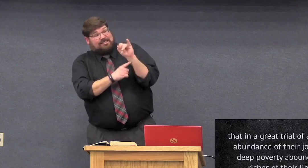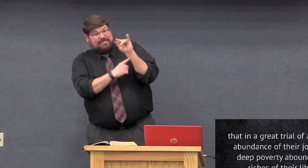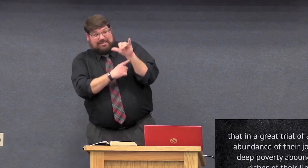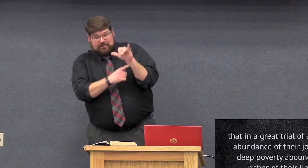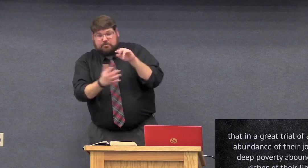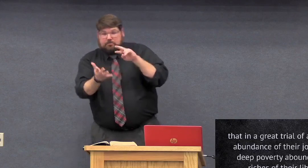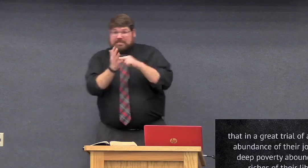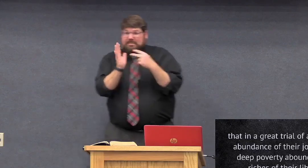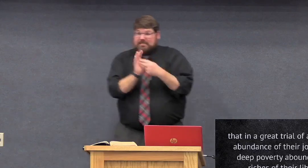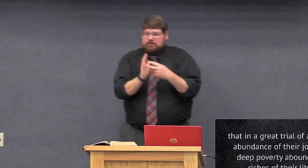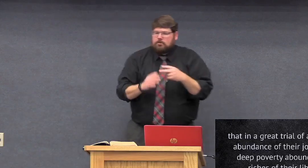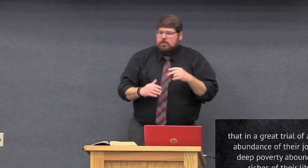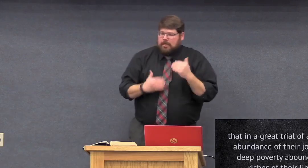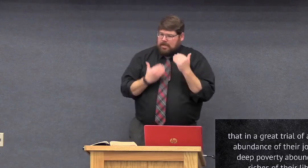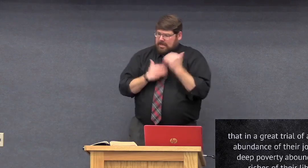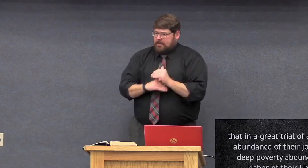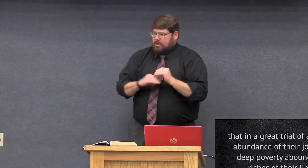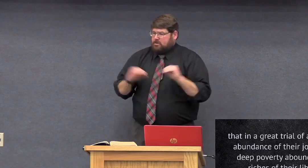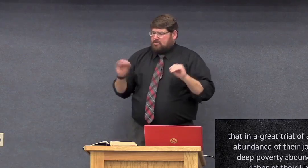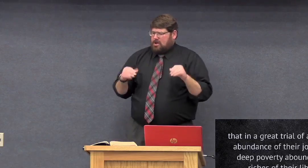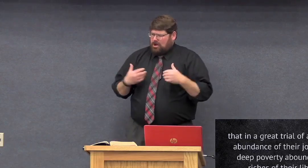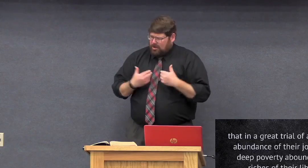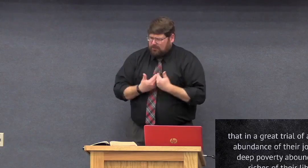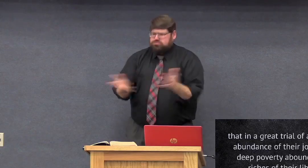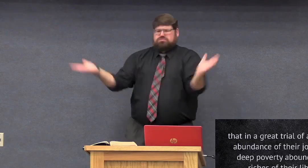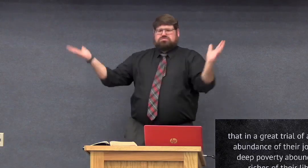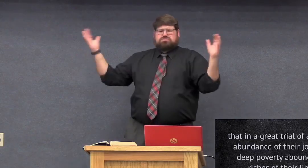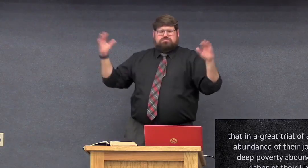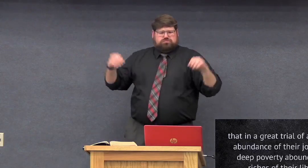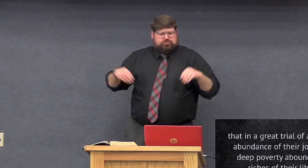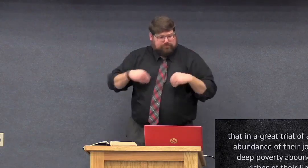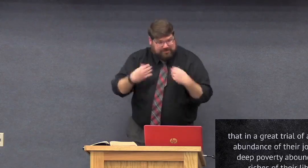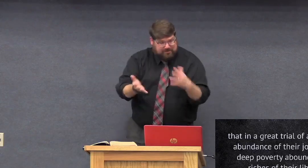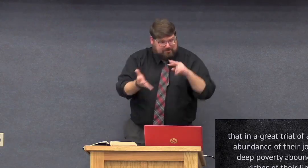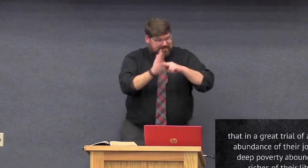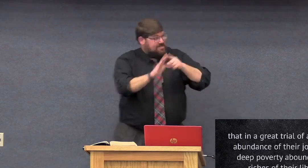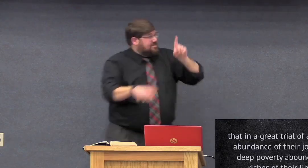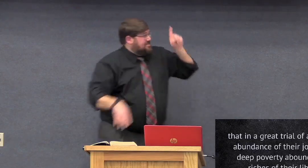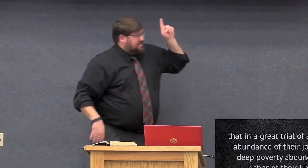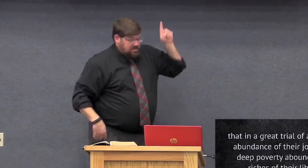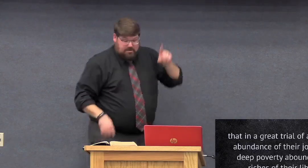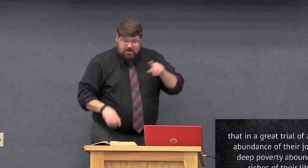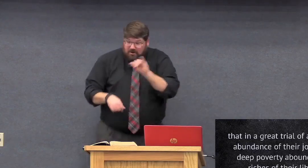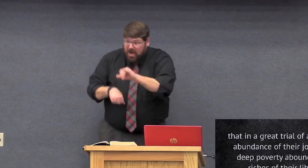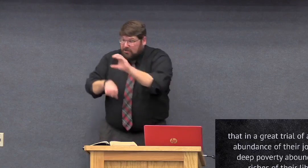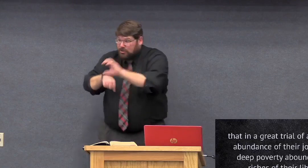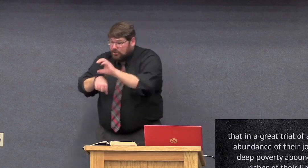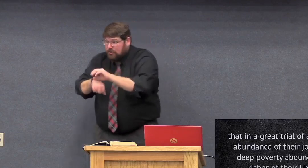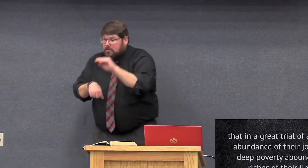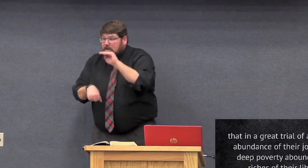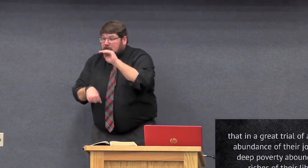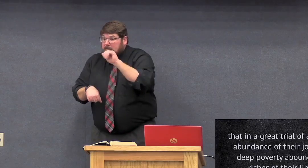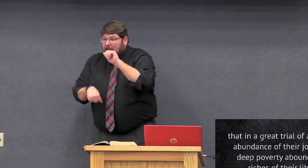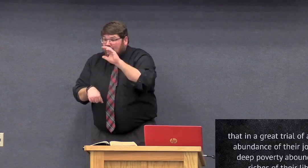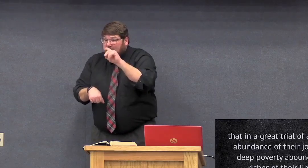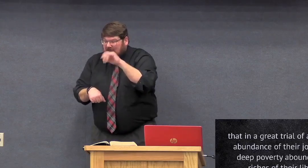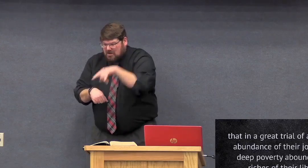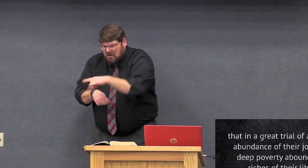And then liberality, it means without limit. So this means that that church was known